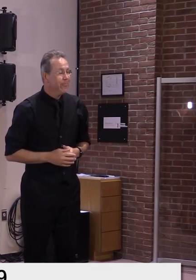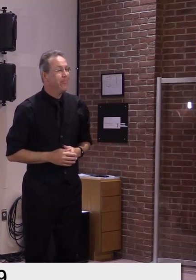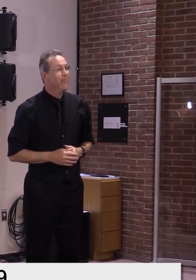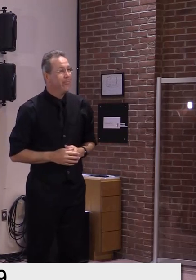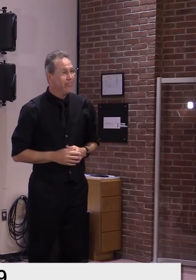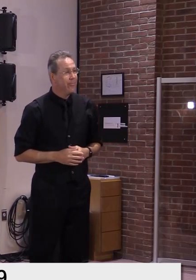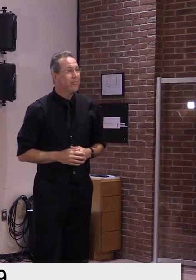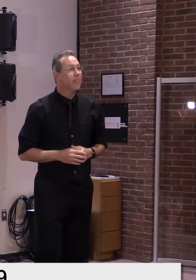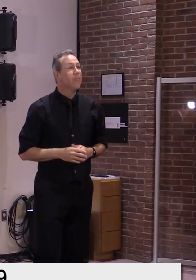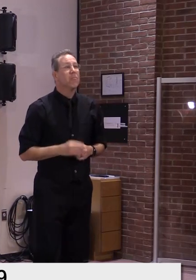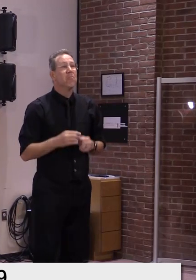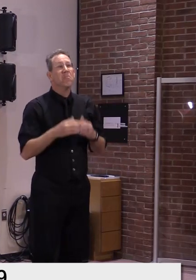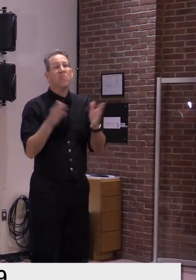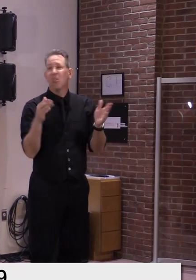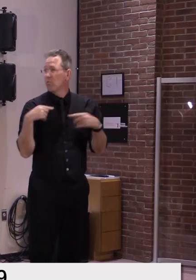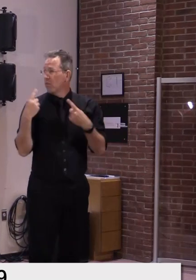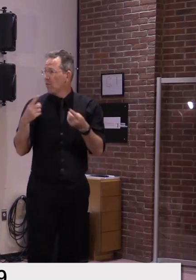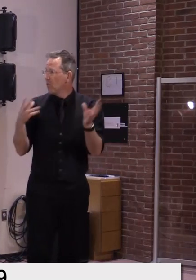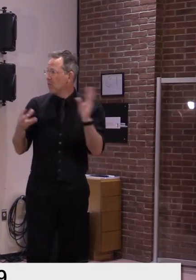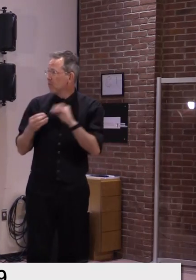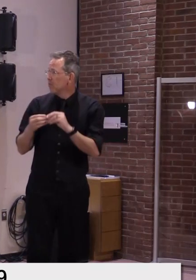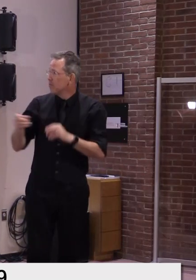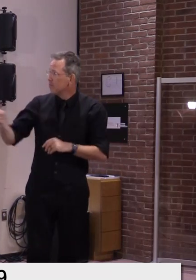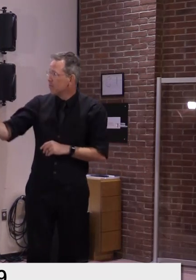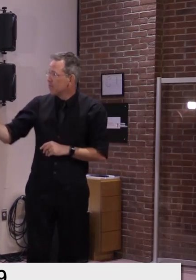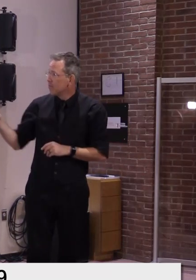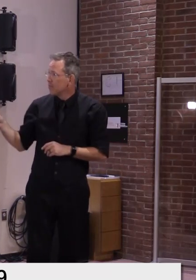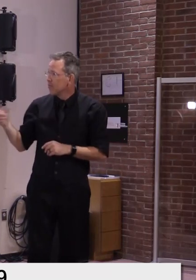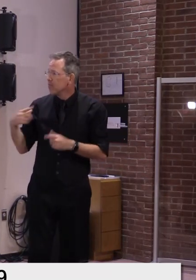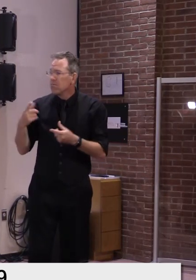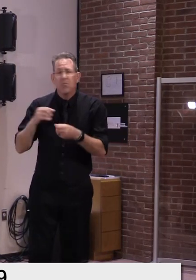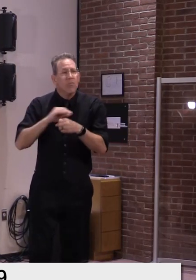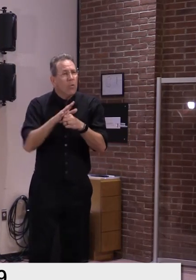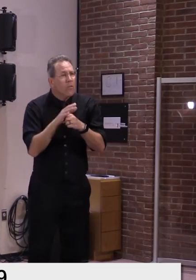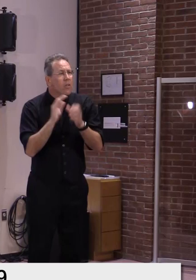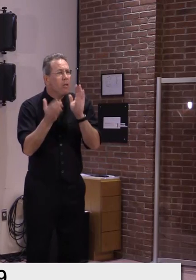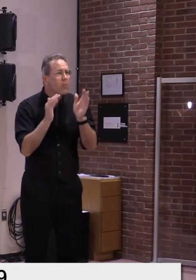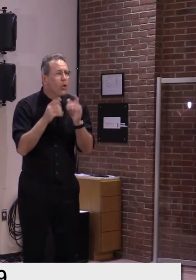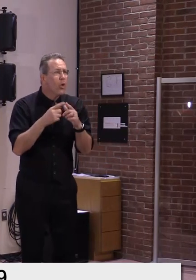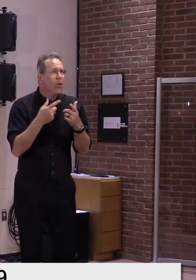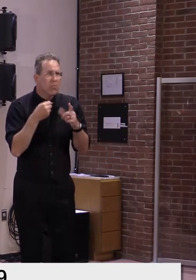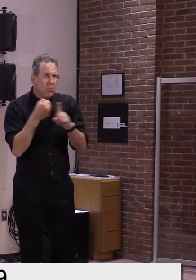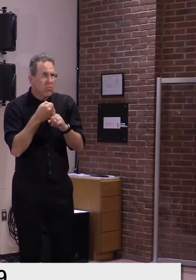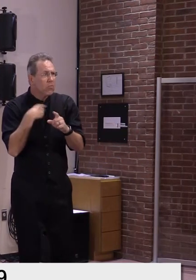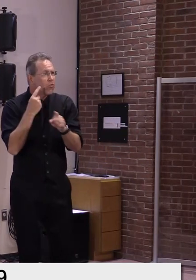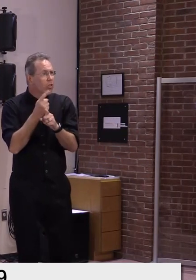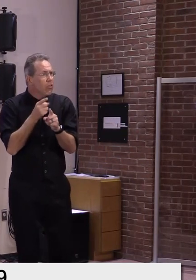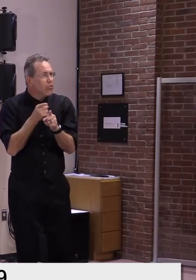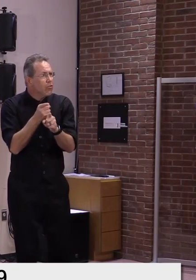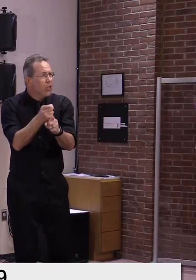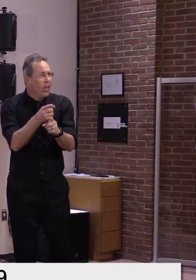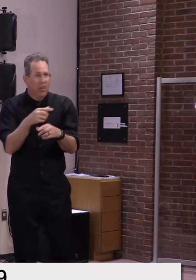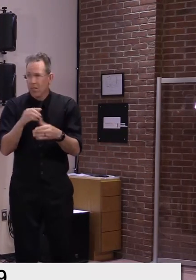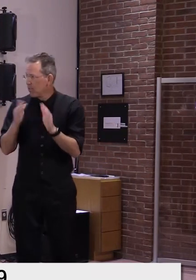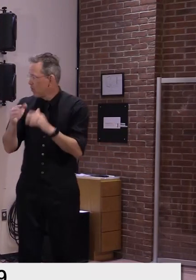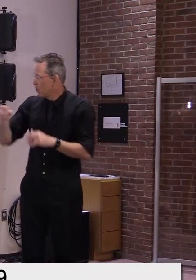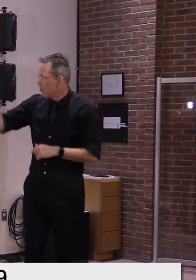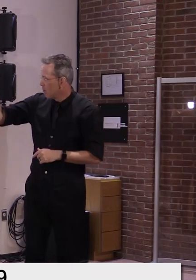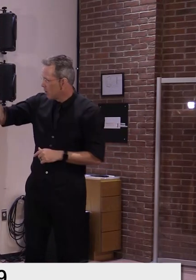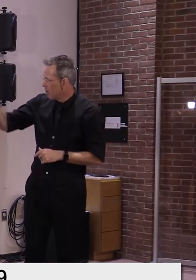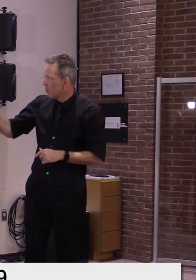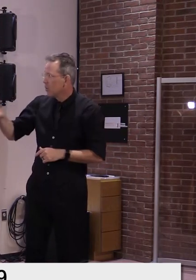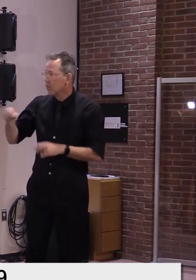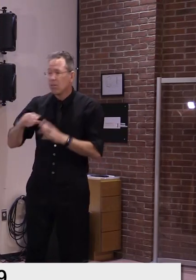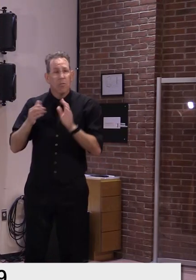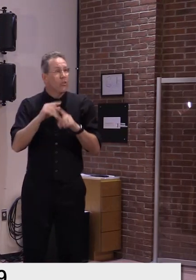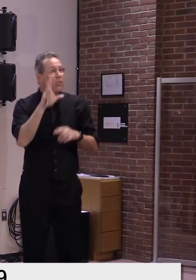seeing cases uniformly decrease across Vermont, with almost every county seeing their cases fall, and cases are also declining